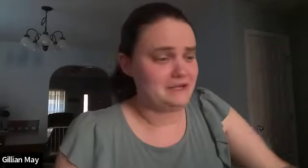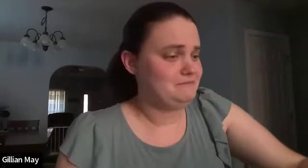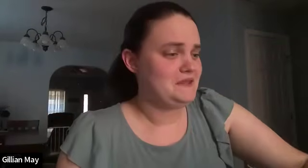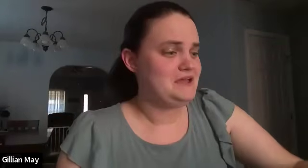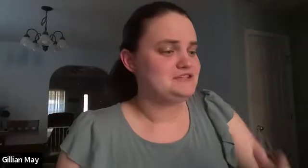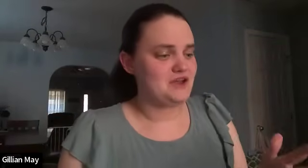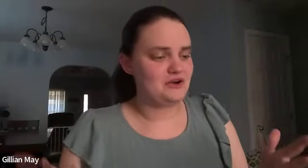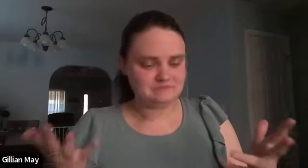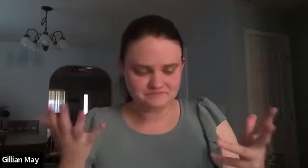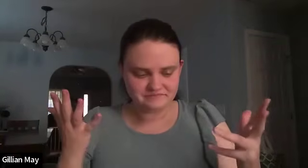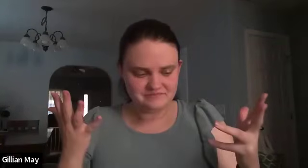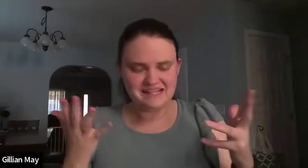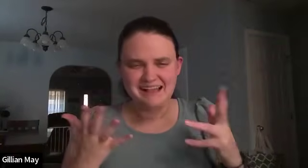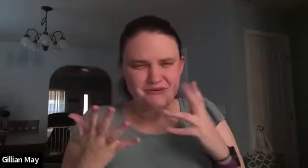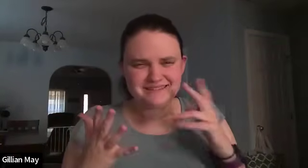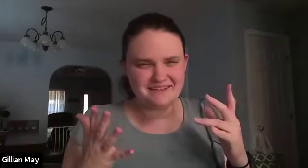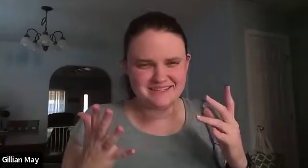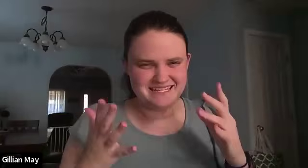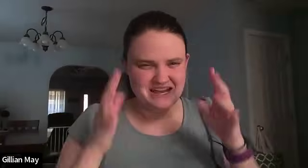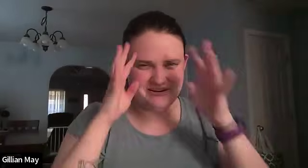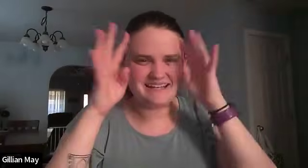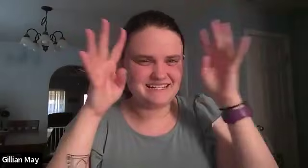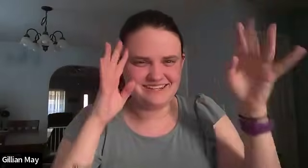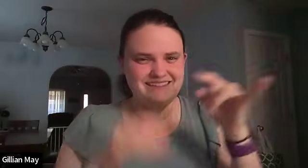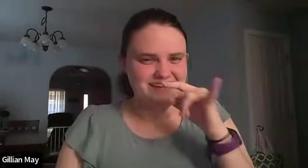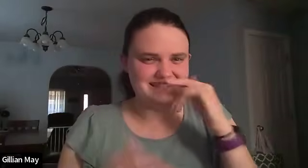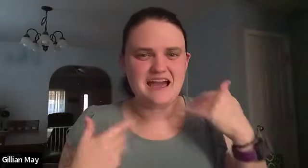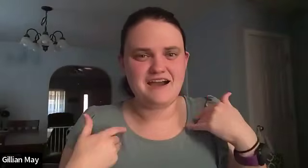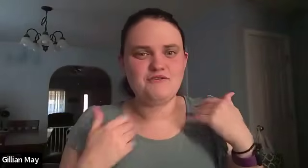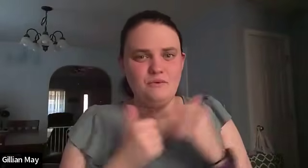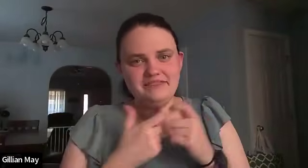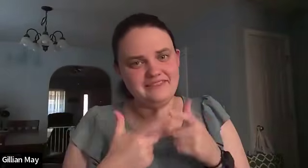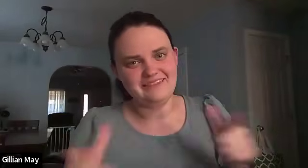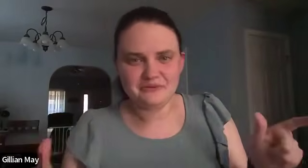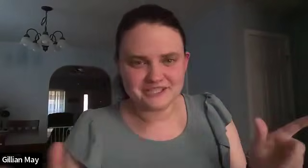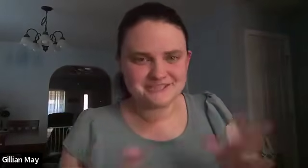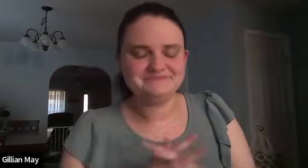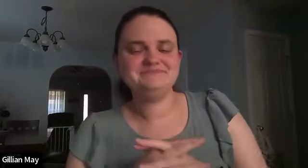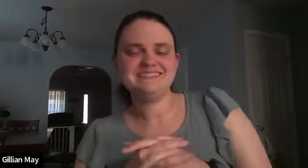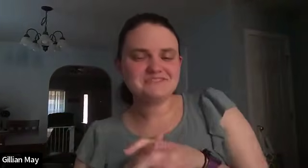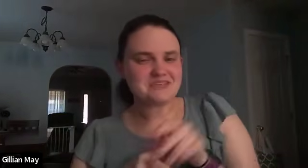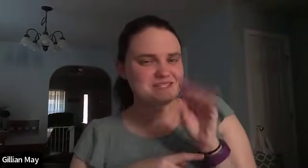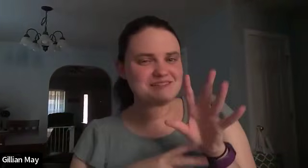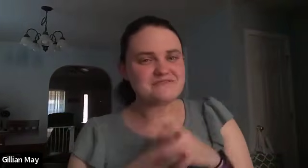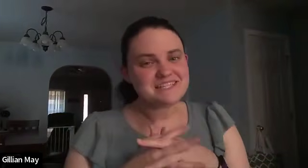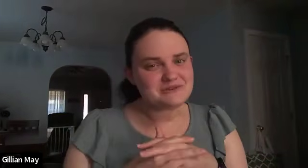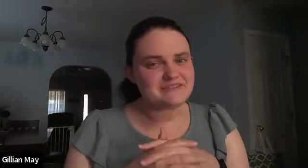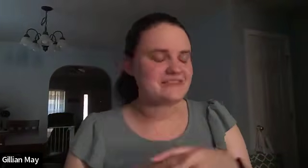me. So I always love to see that creativity that the kids have with the language. So there's just a little fun story for